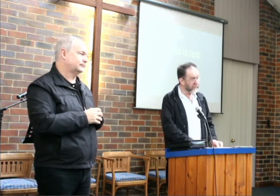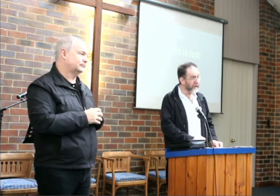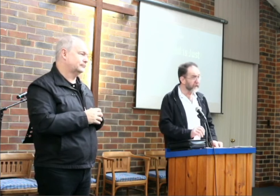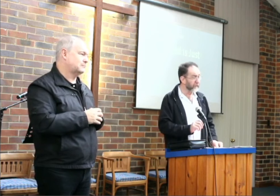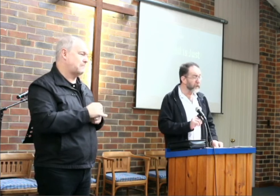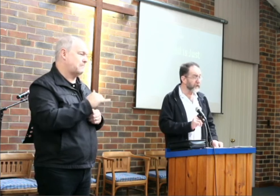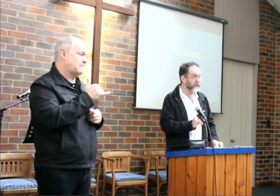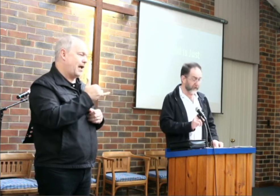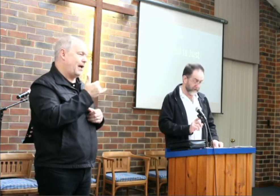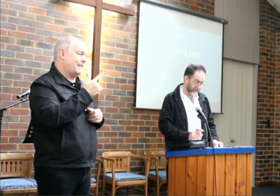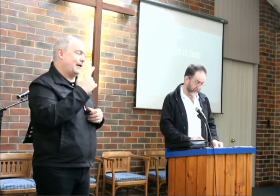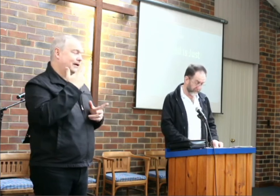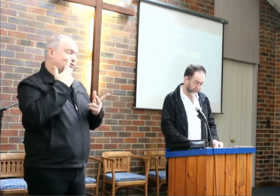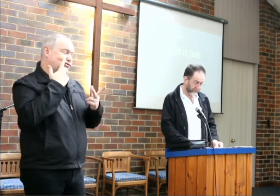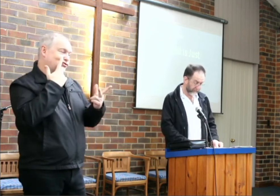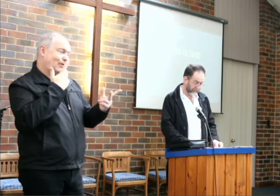You may have mercy shown